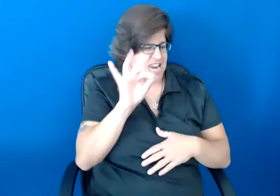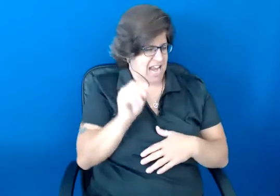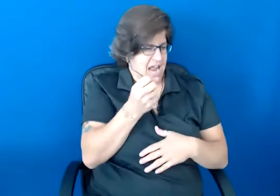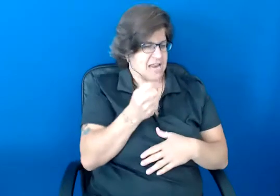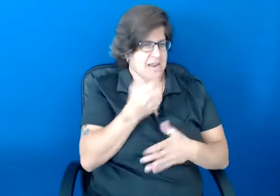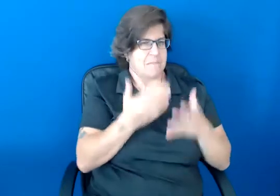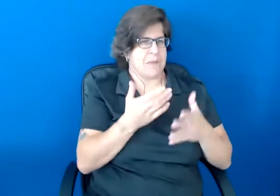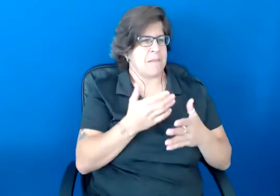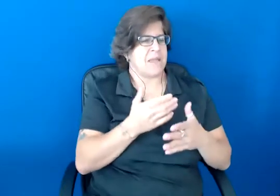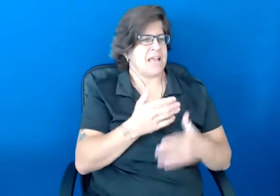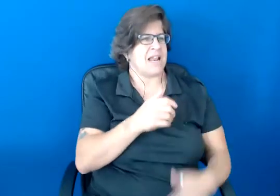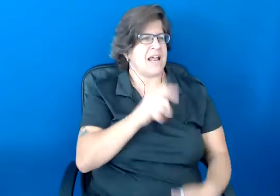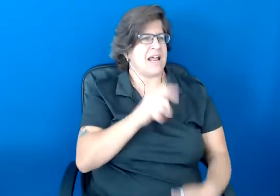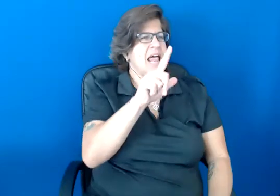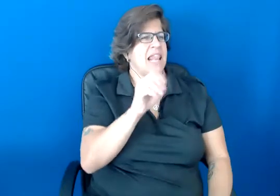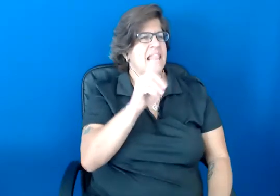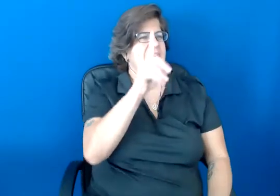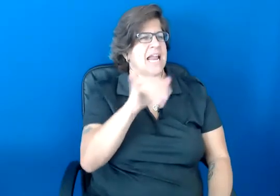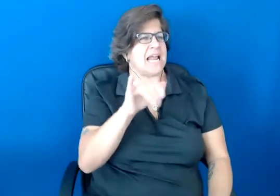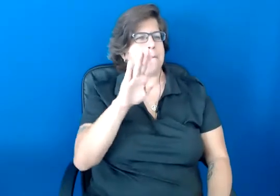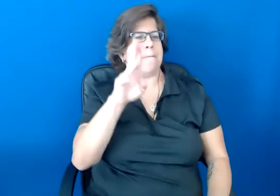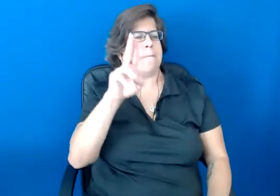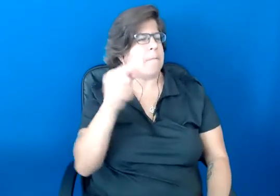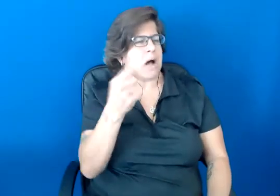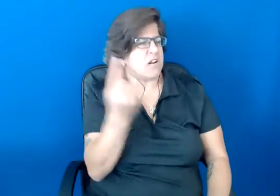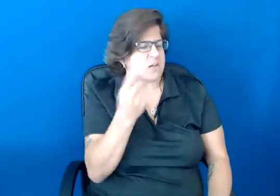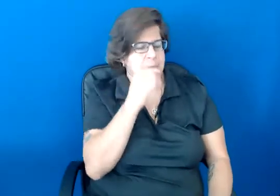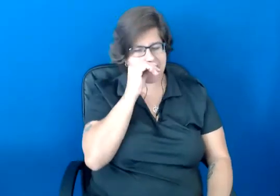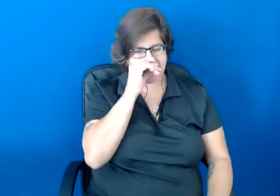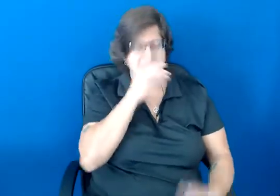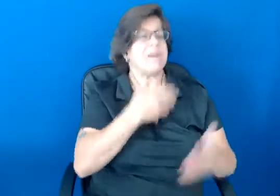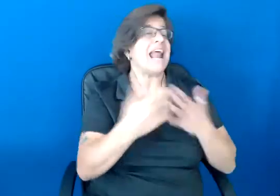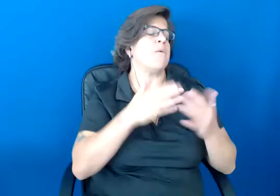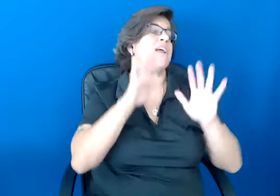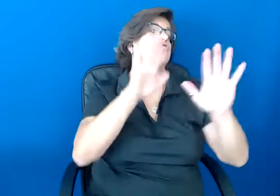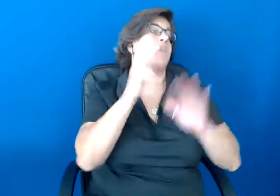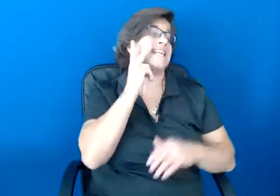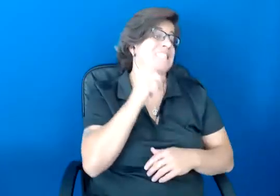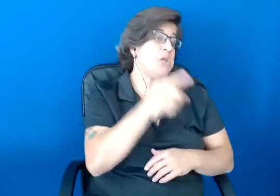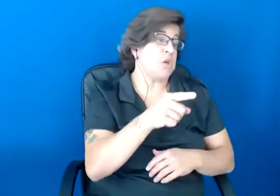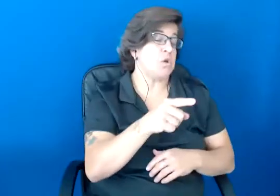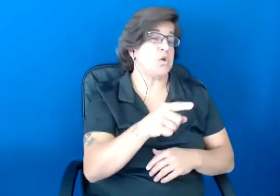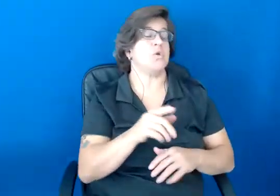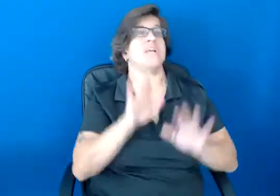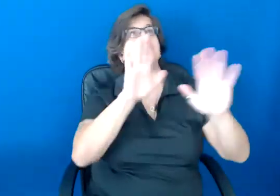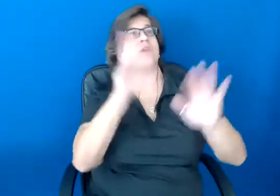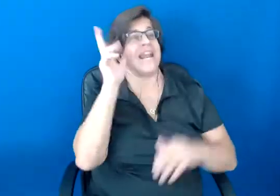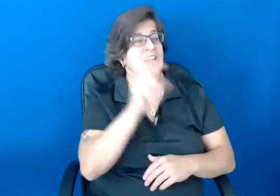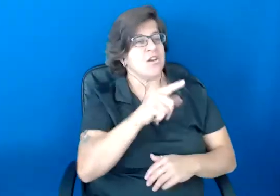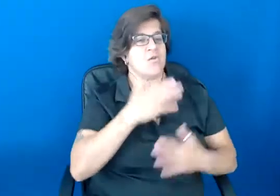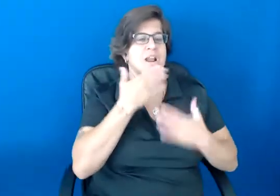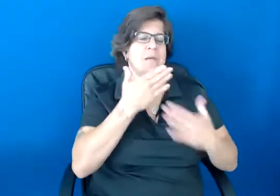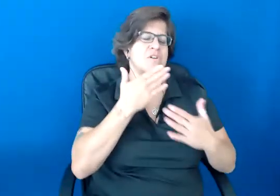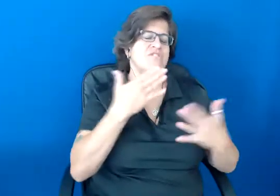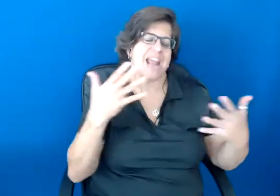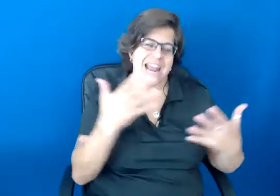at a Ladybug or something like that. I don't know. But anyway, it's great to see you, and it's great to hear you. And I